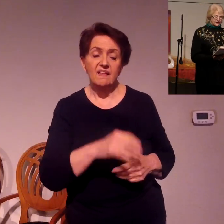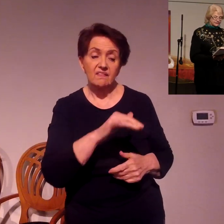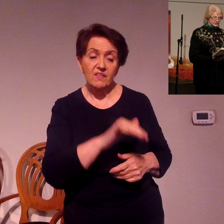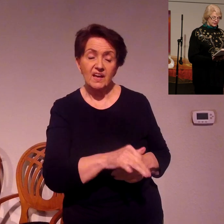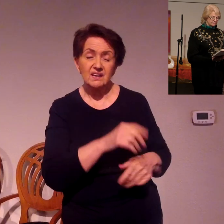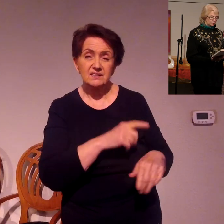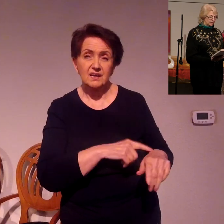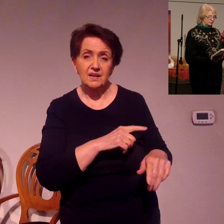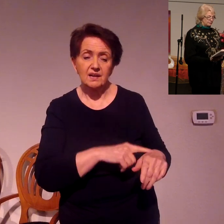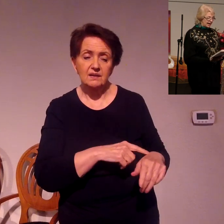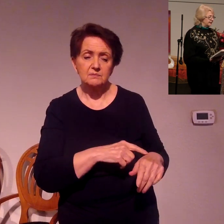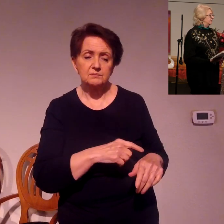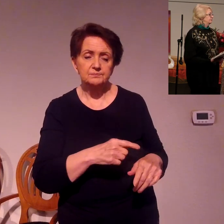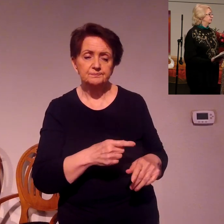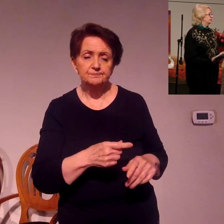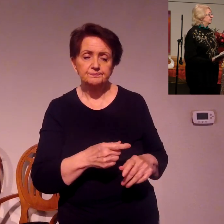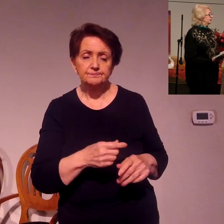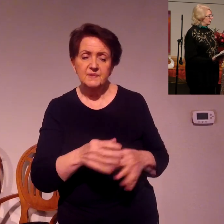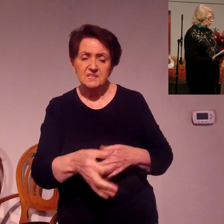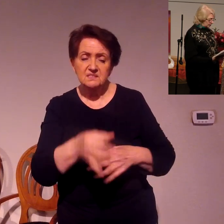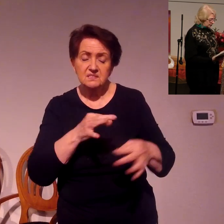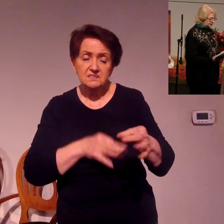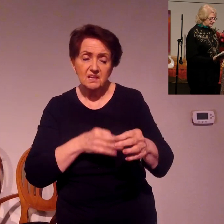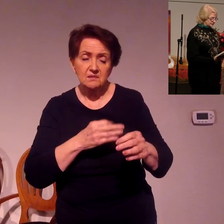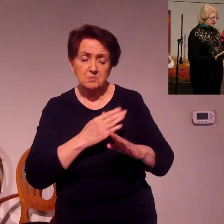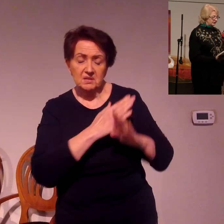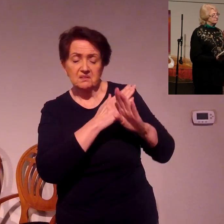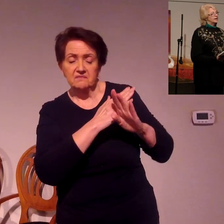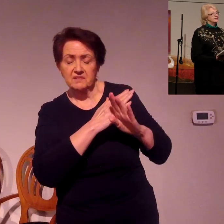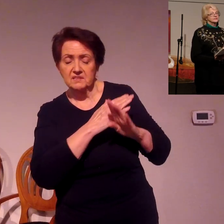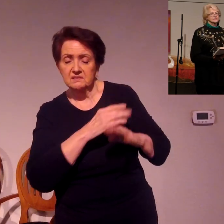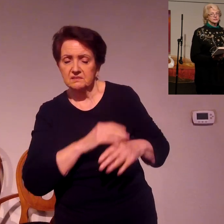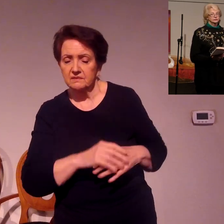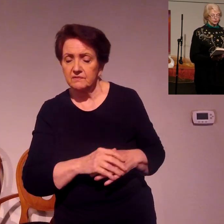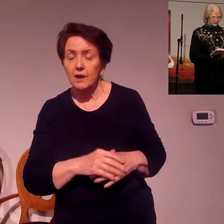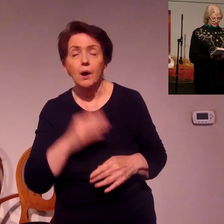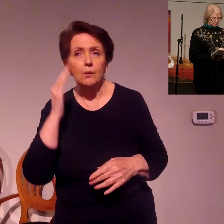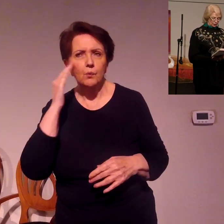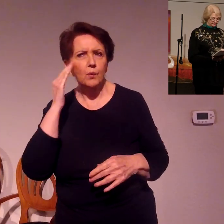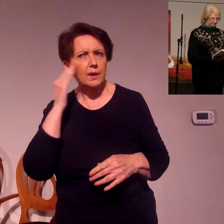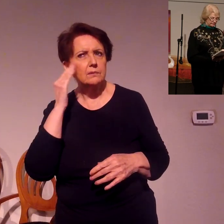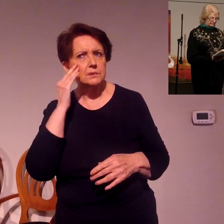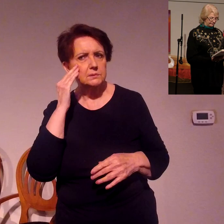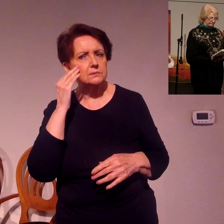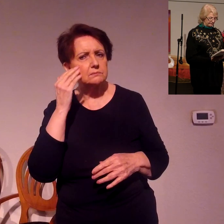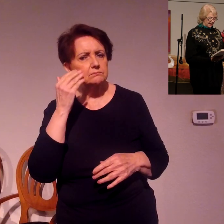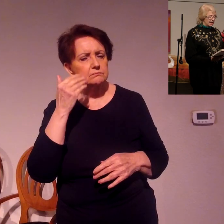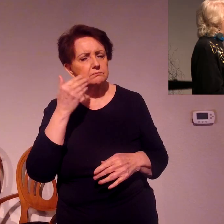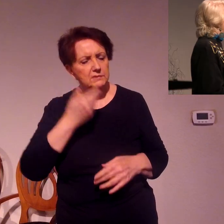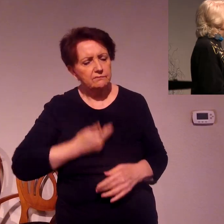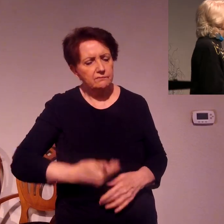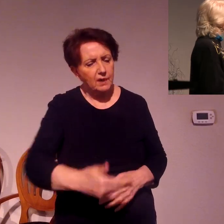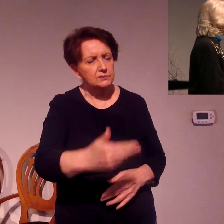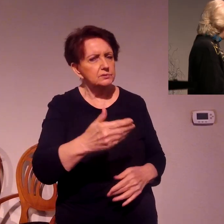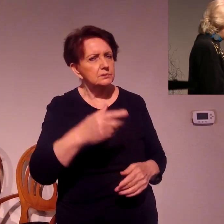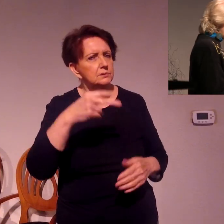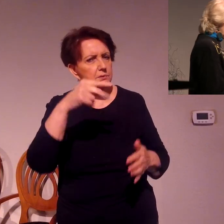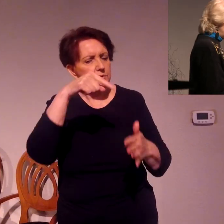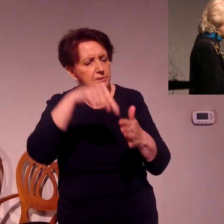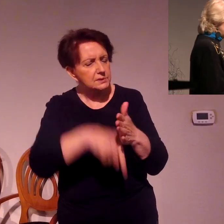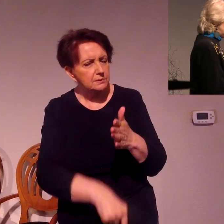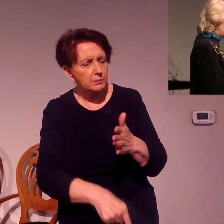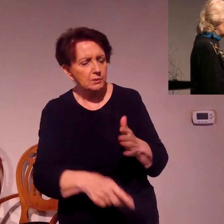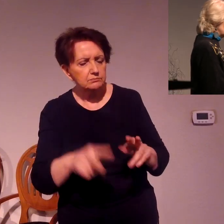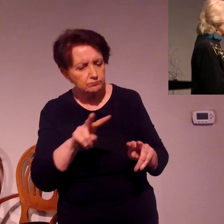getting defensive or combative, awareness invites us to look deeper. Our